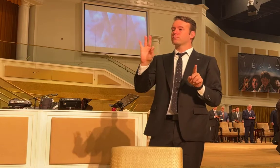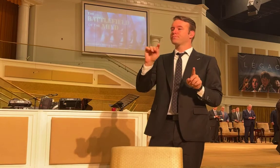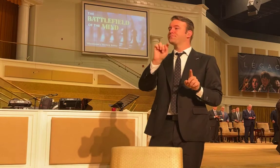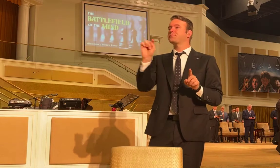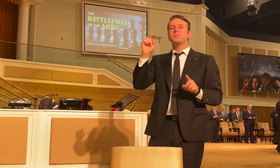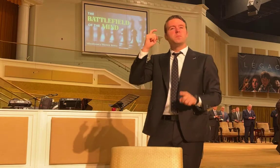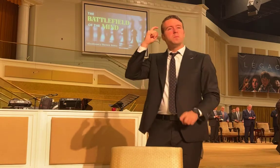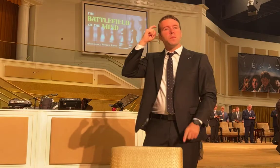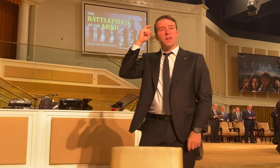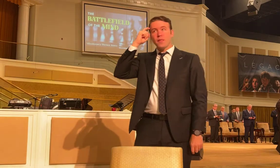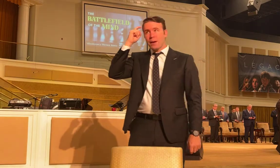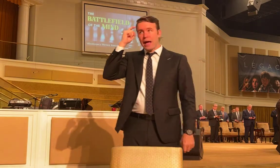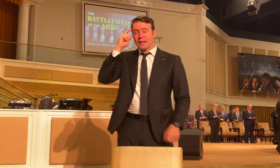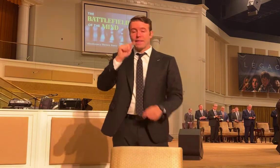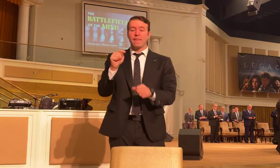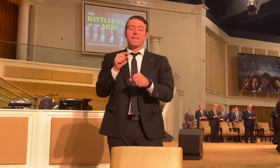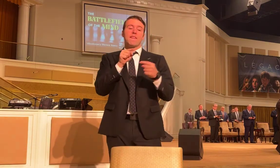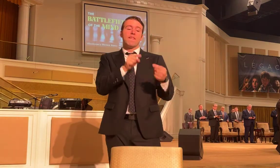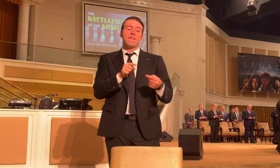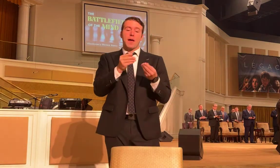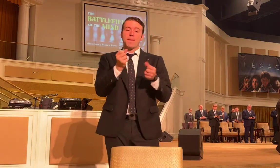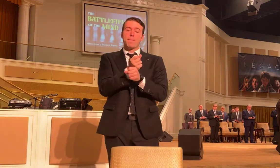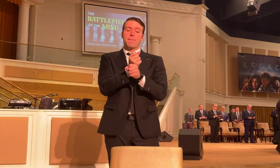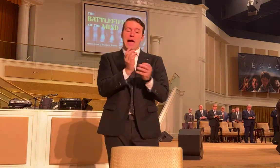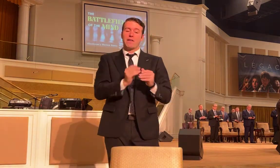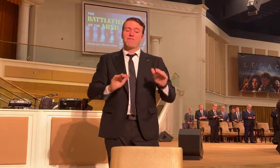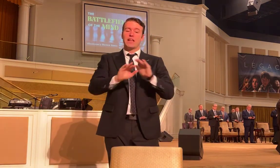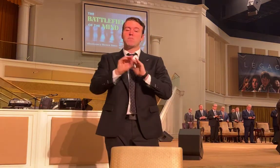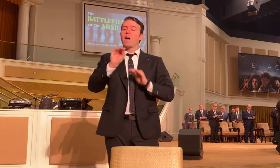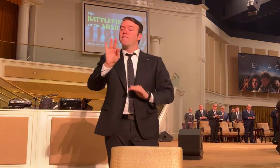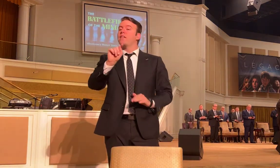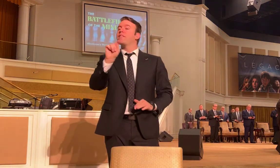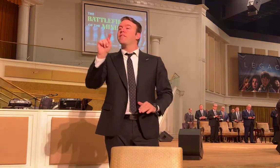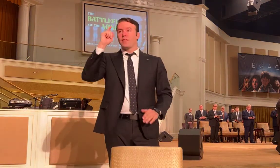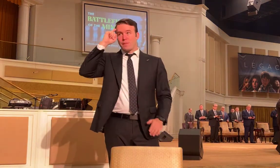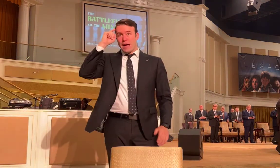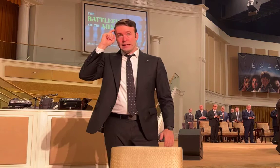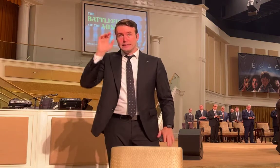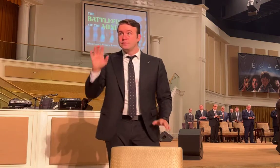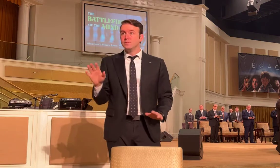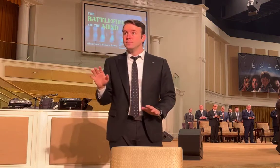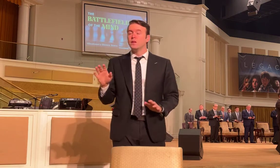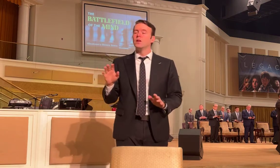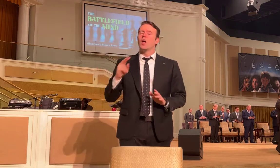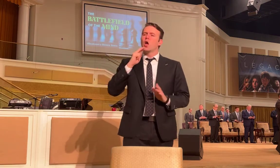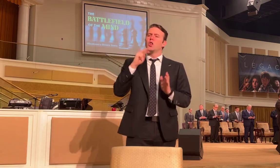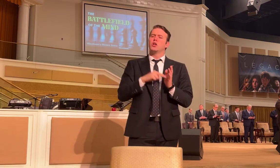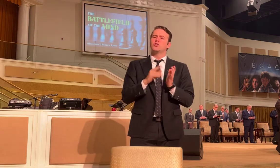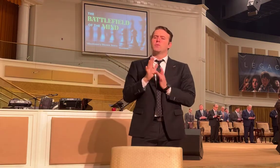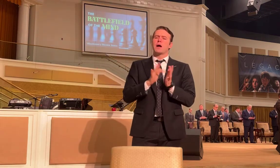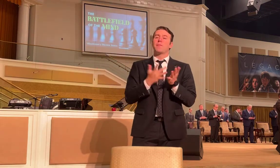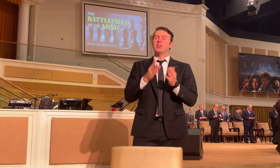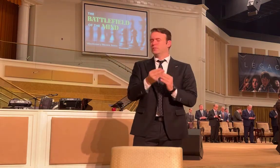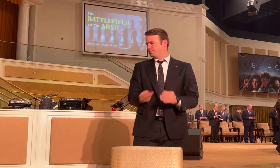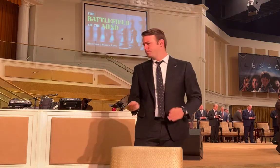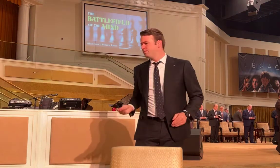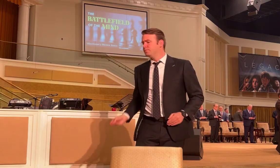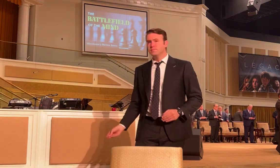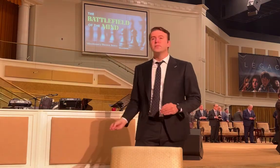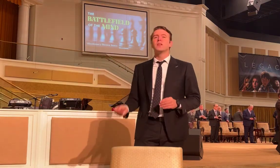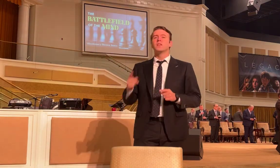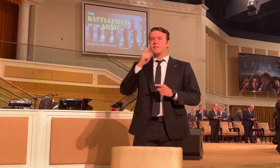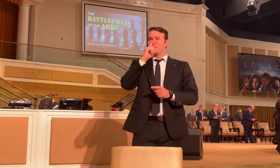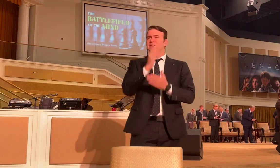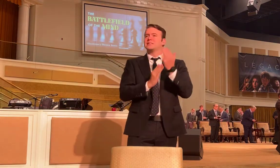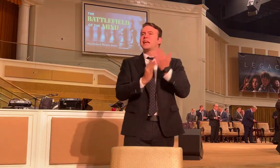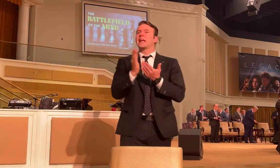mind. The battlefield of the mind. Amen. Would you put your Bible down behind you, and would you extend